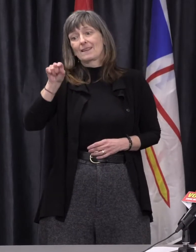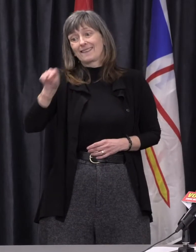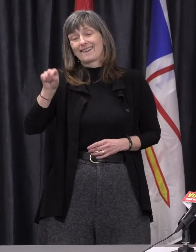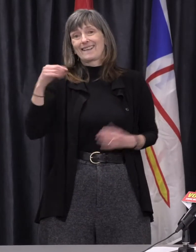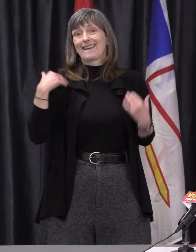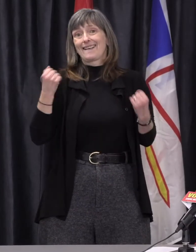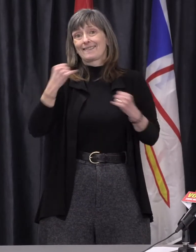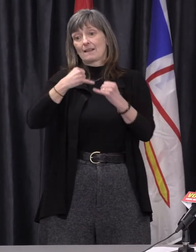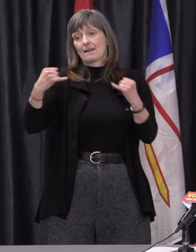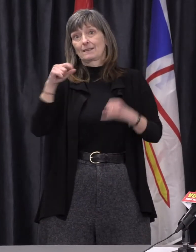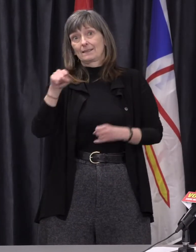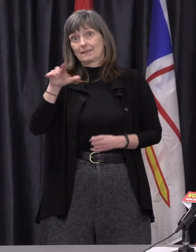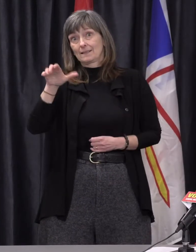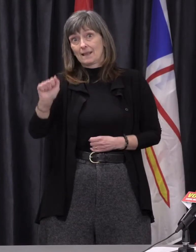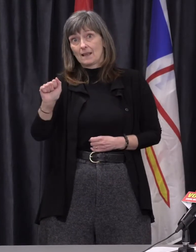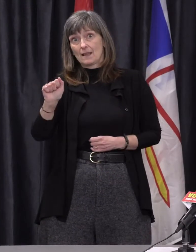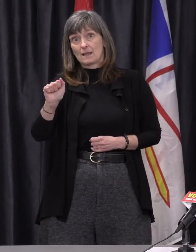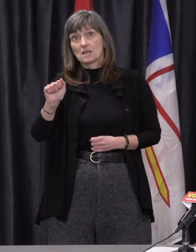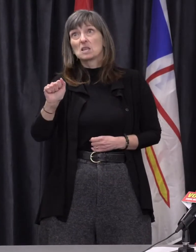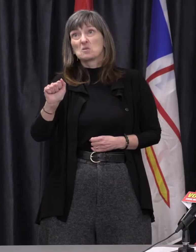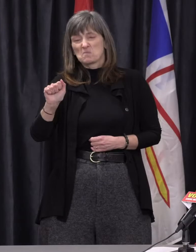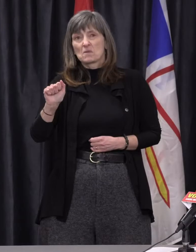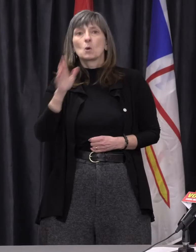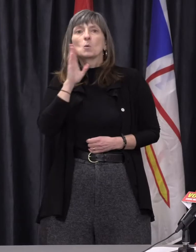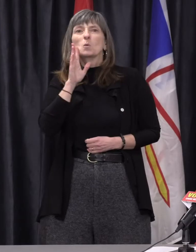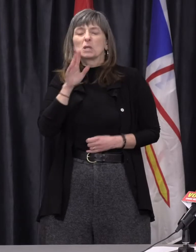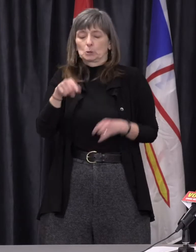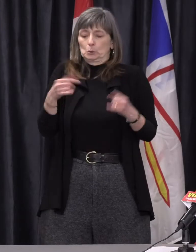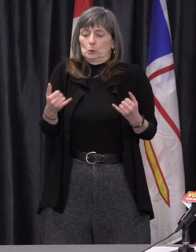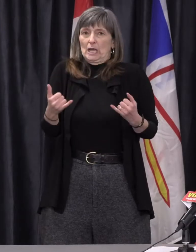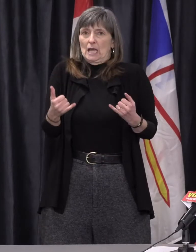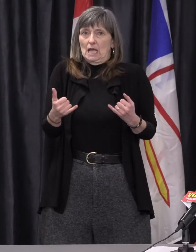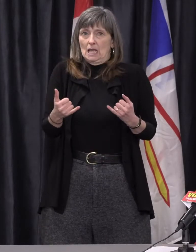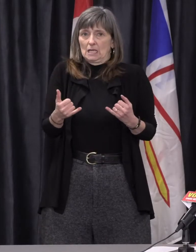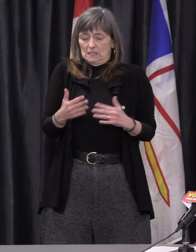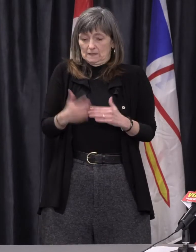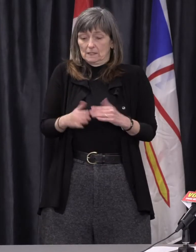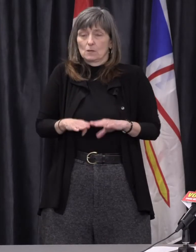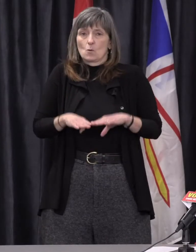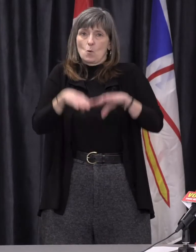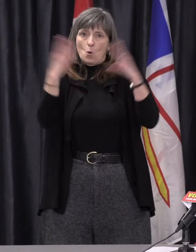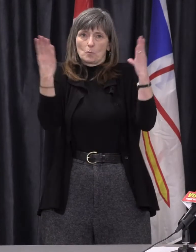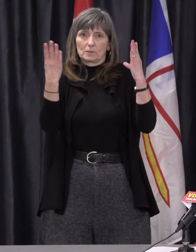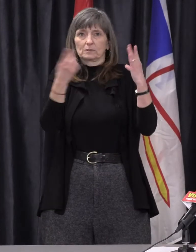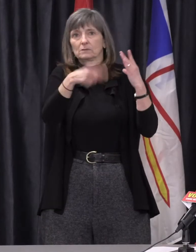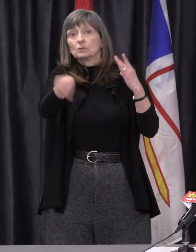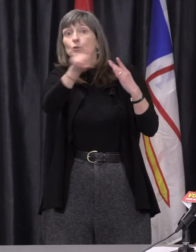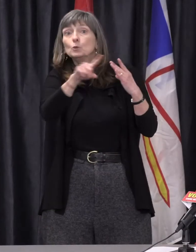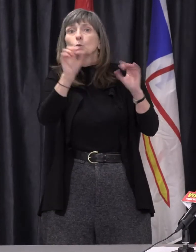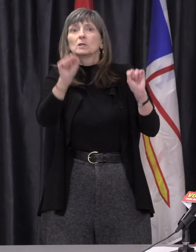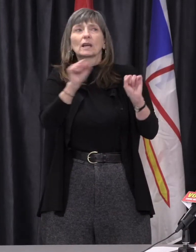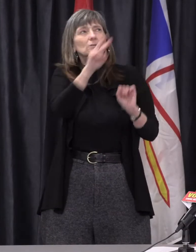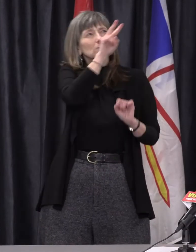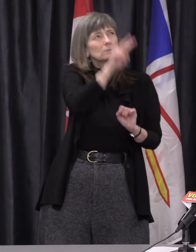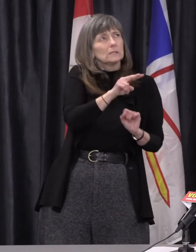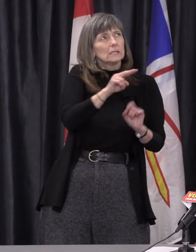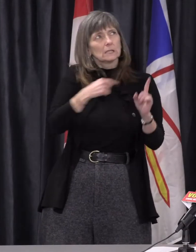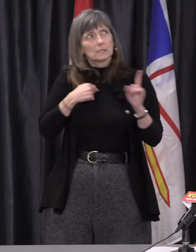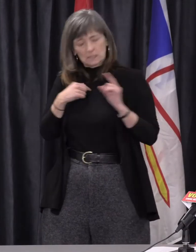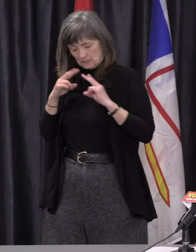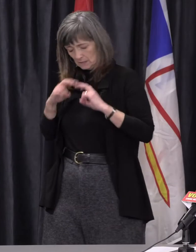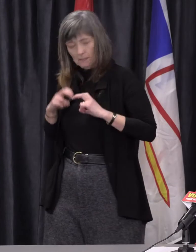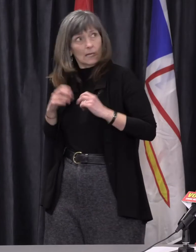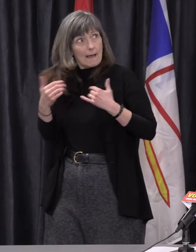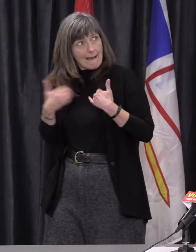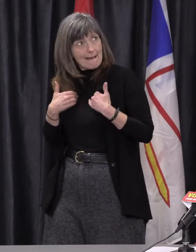www.811healthline.ca will be accessible by the end of the day so that you can determine your risk for COVID and